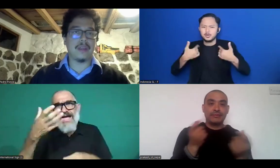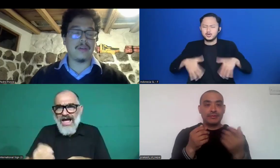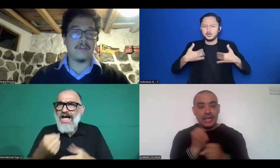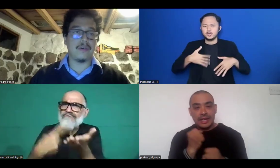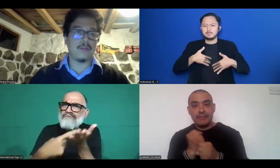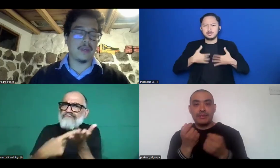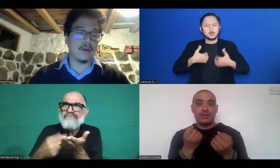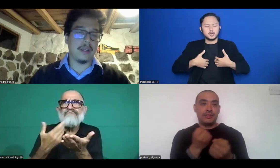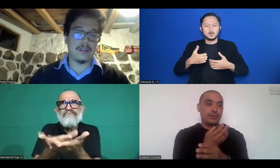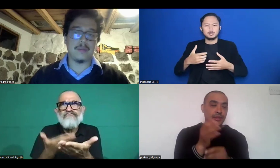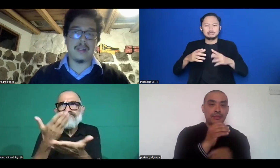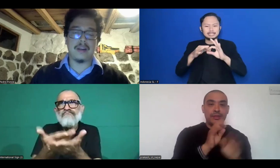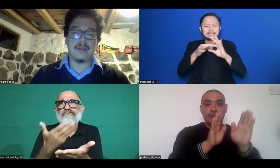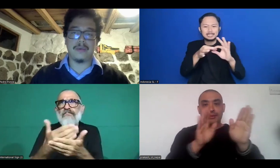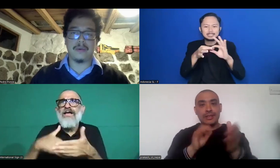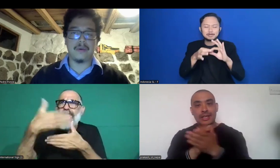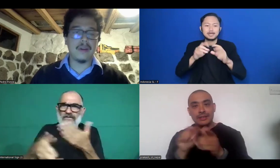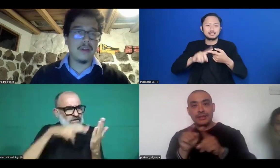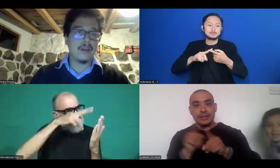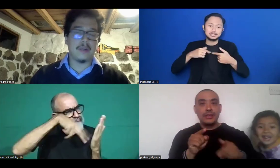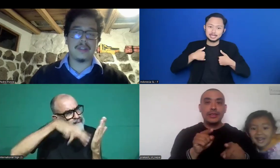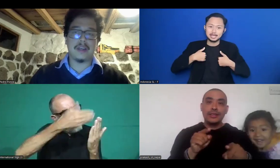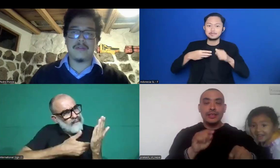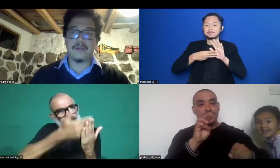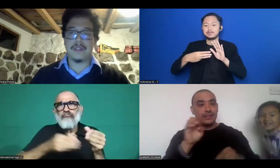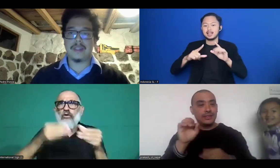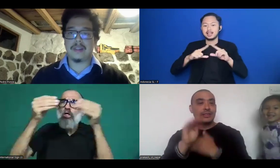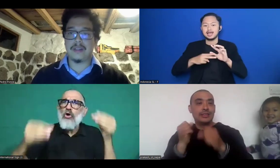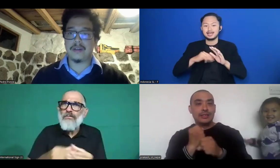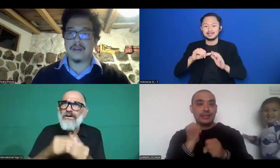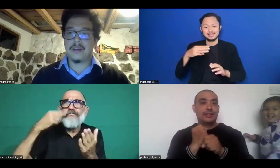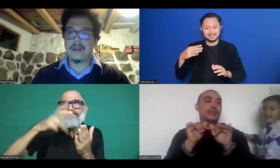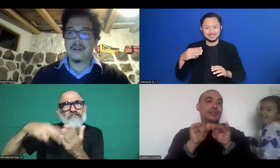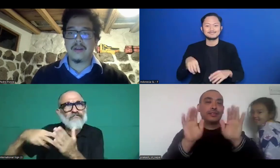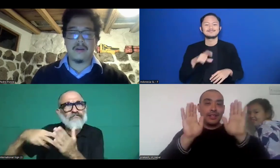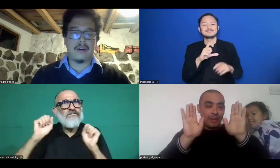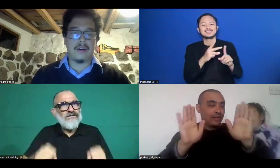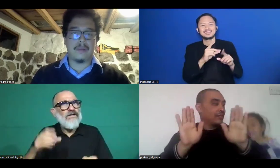you. Thank you to my colleagues, Melanie, Buyung, Krishna, for facilitation.